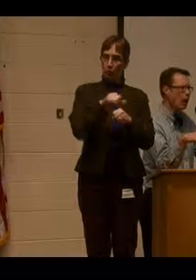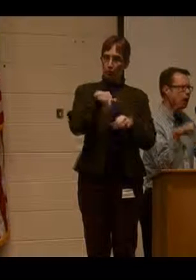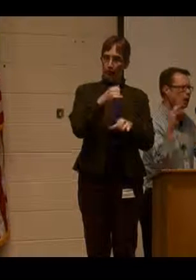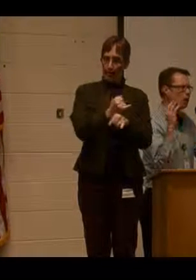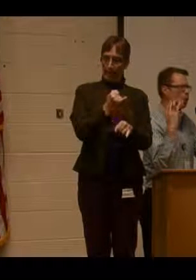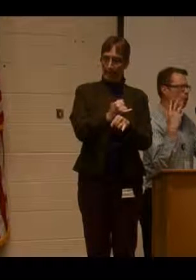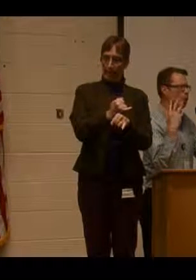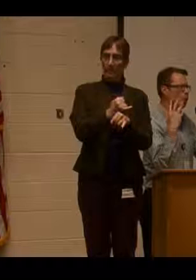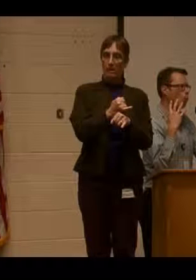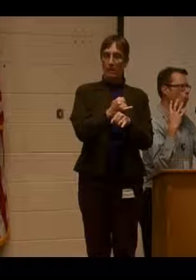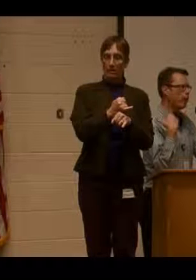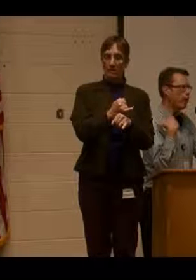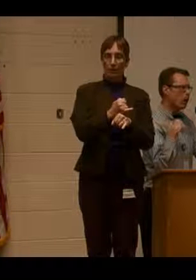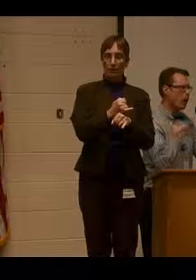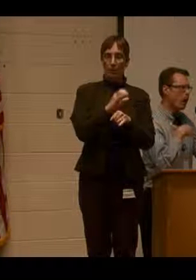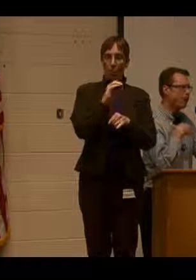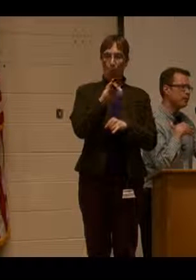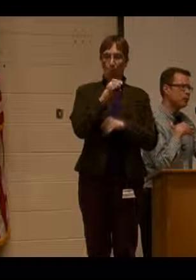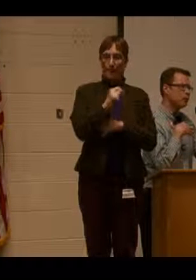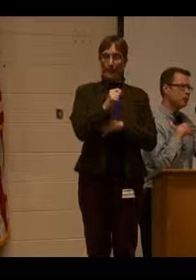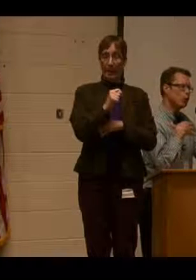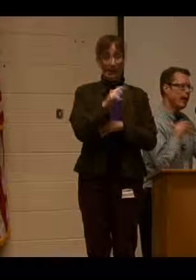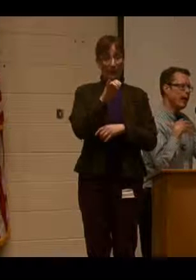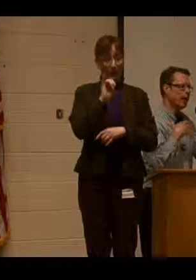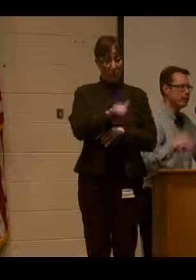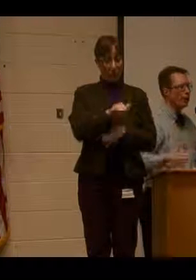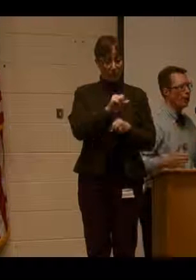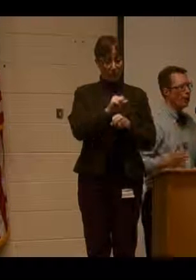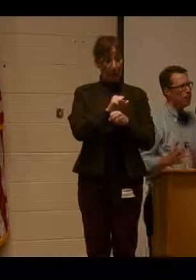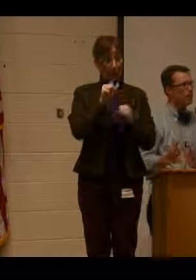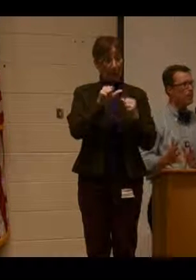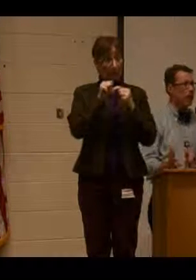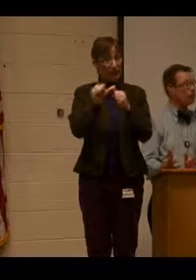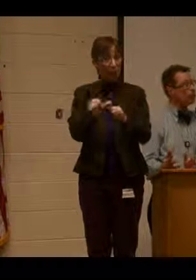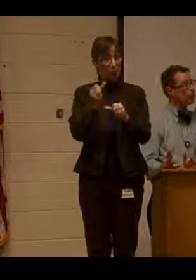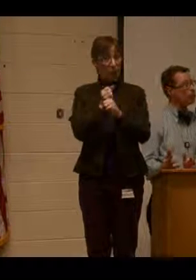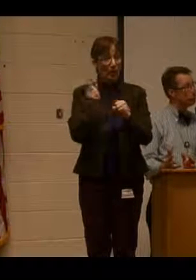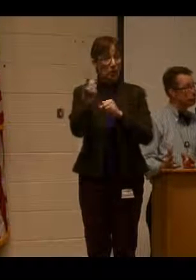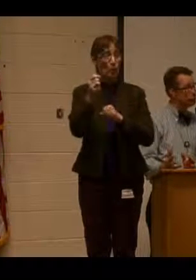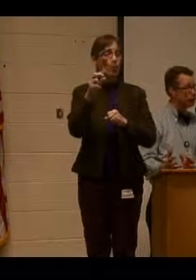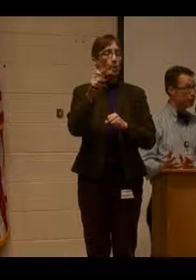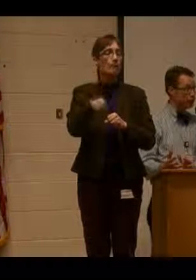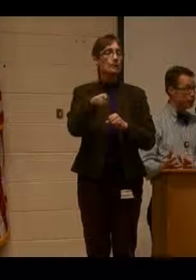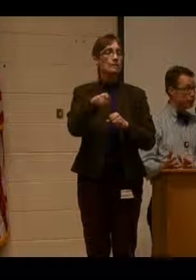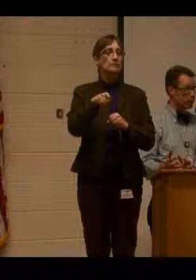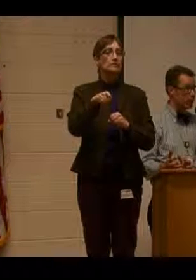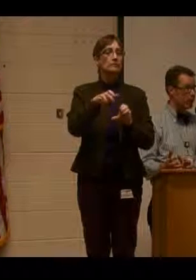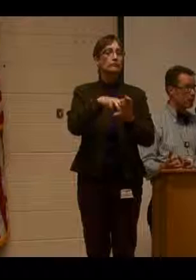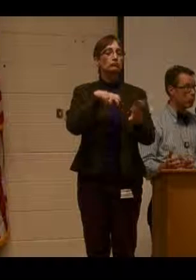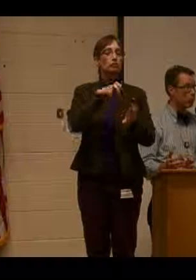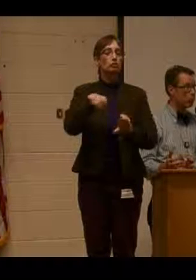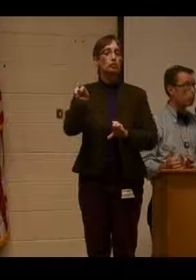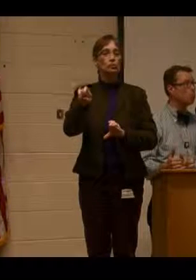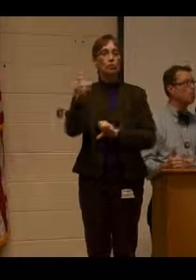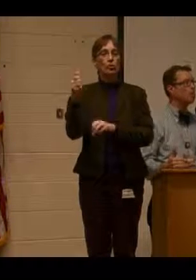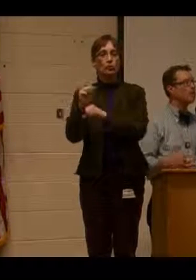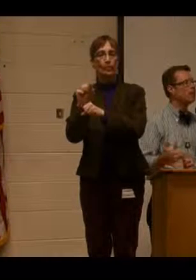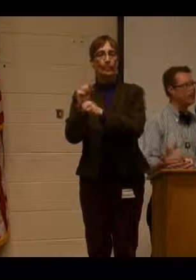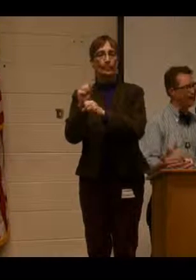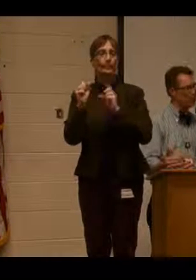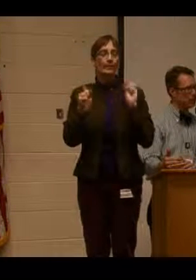We often will look at viable careers for students and what would be the best experience for